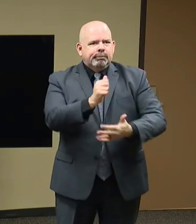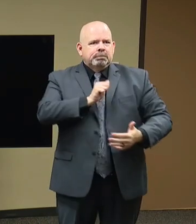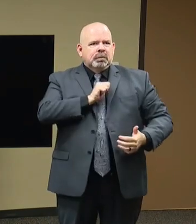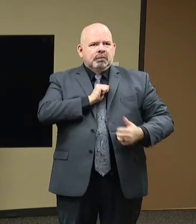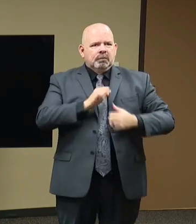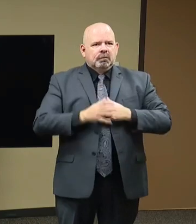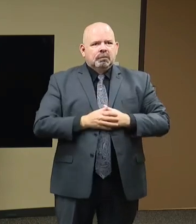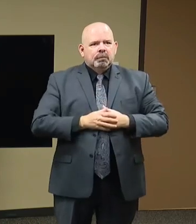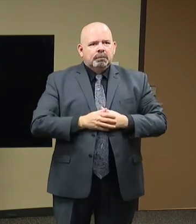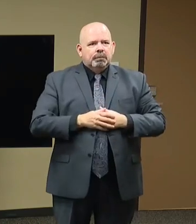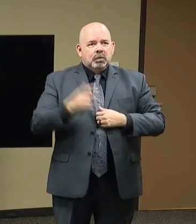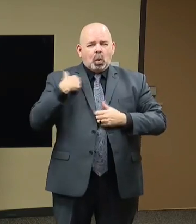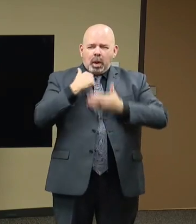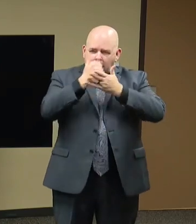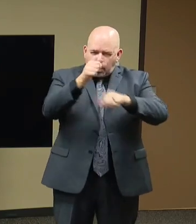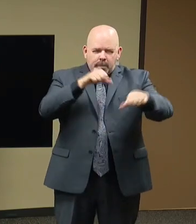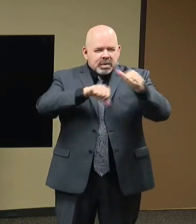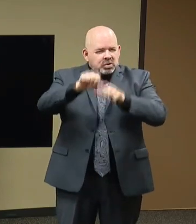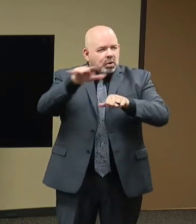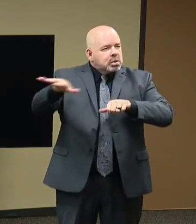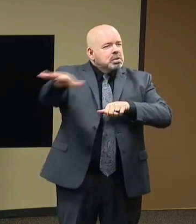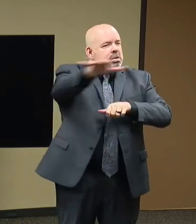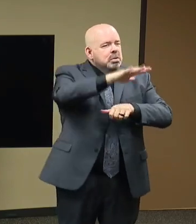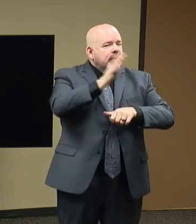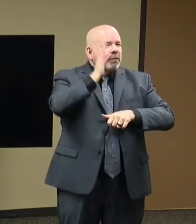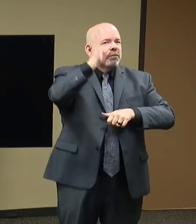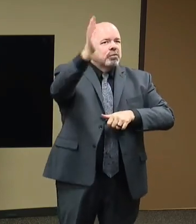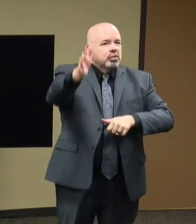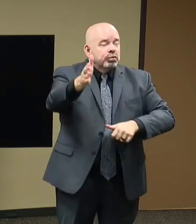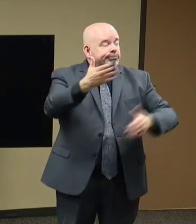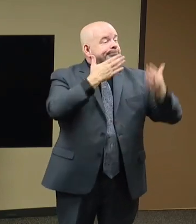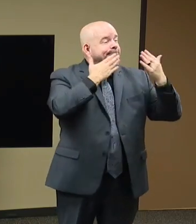school. Thank y'all. Is that it?